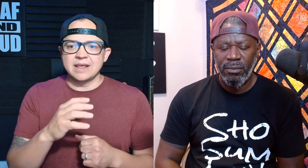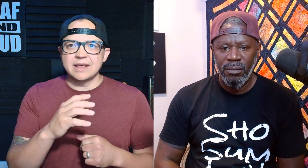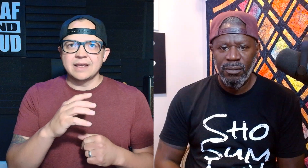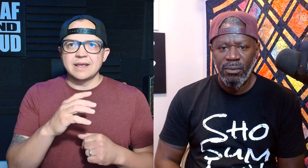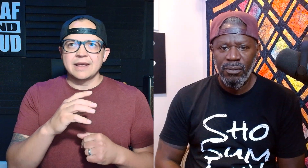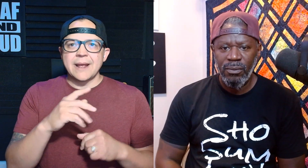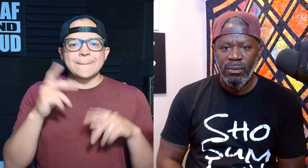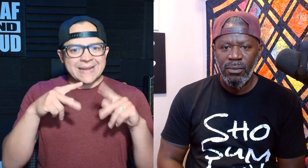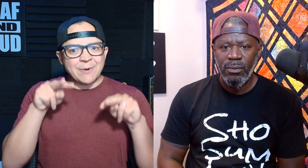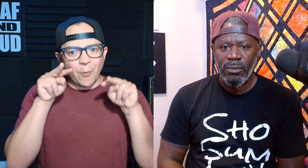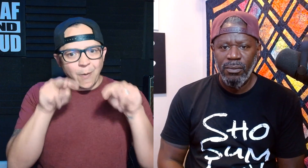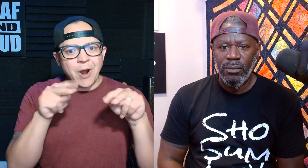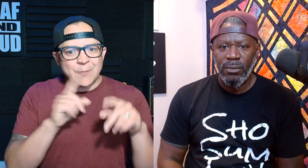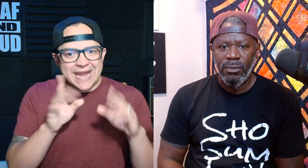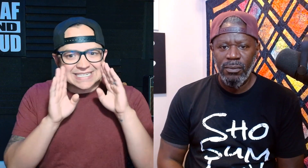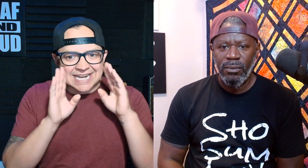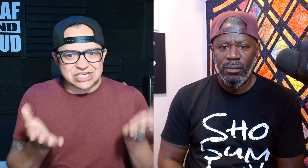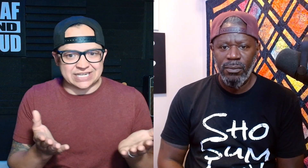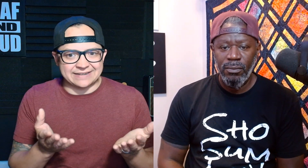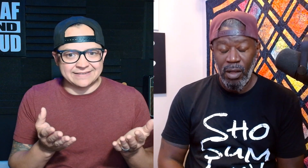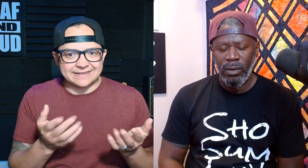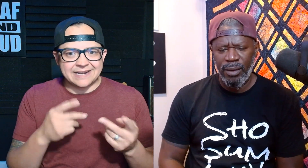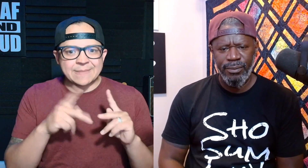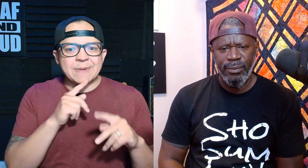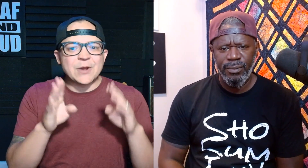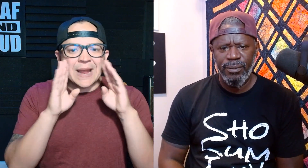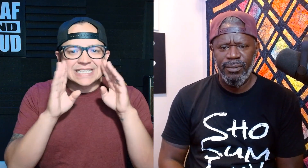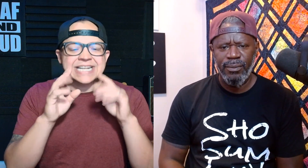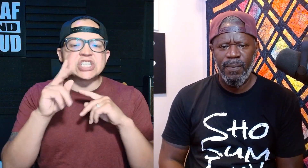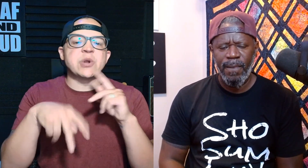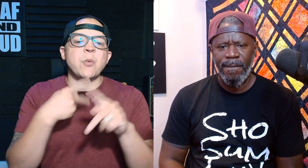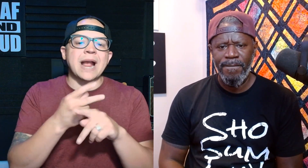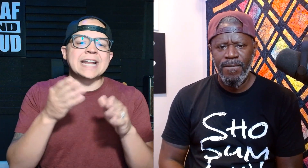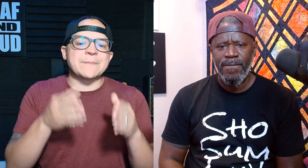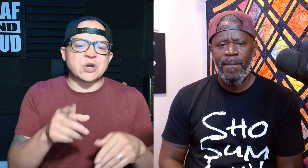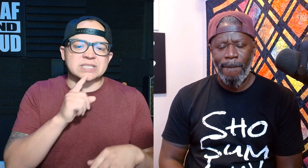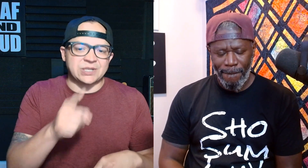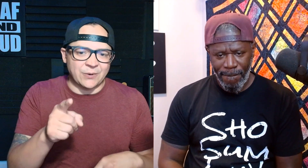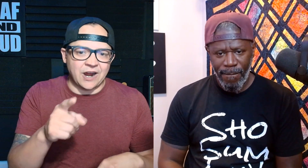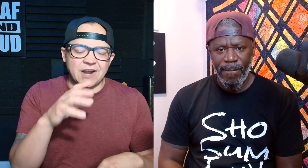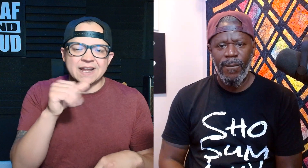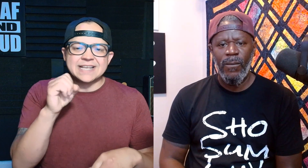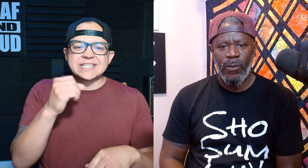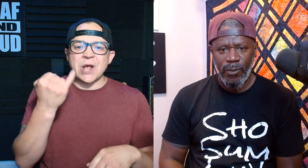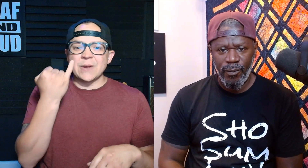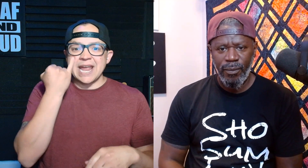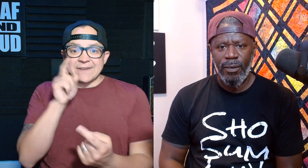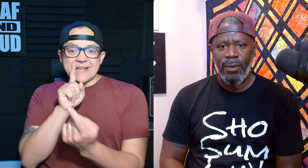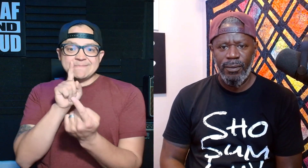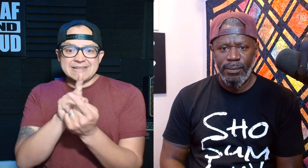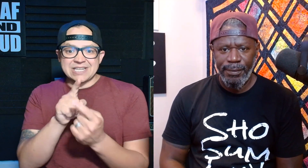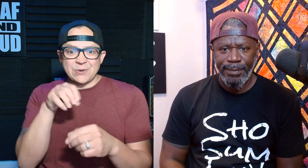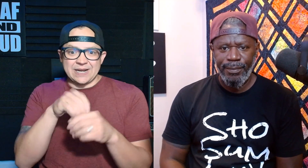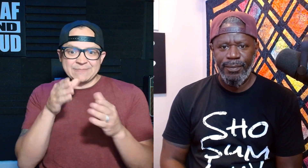doing, people are paying attention. Yeah. People are paying attention to what kind of person you are. So